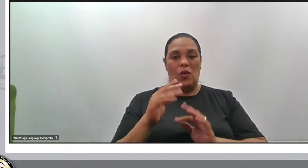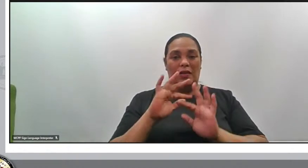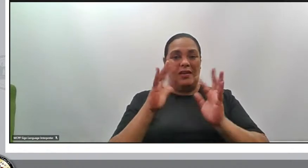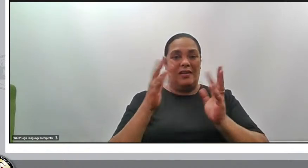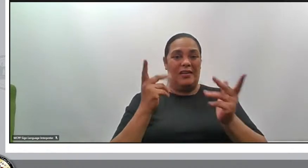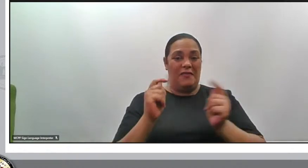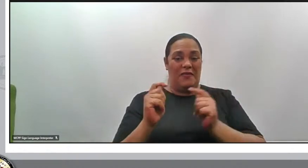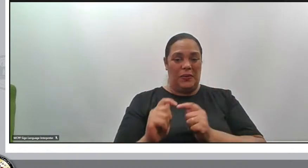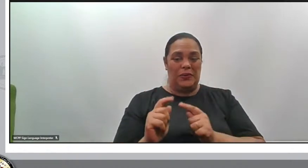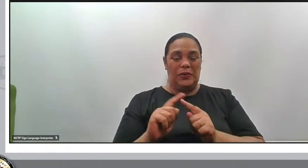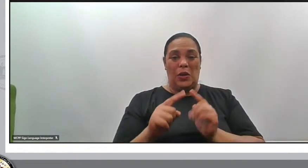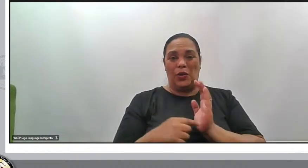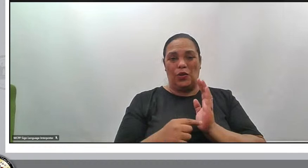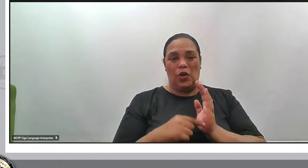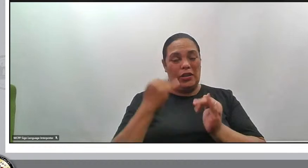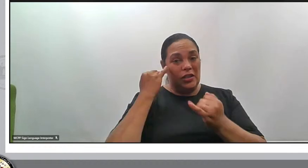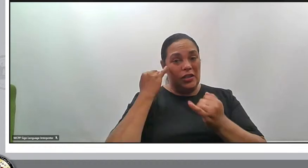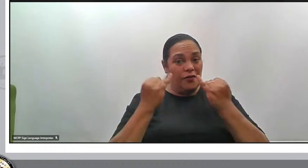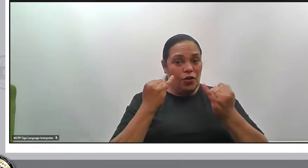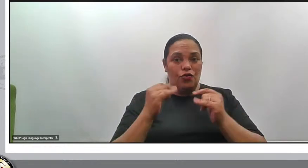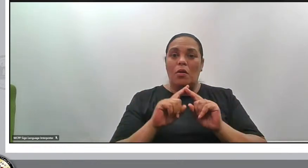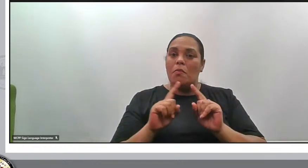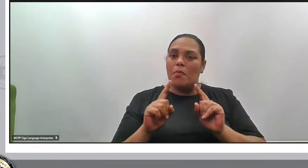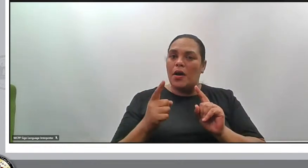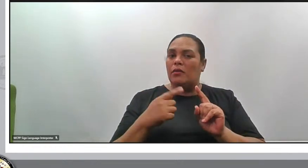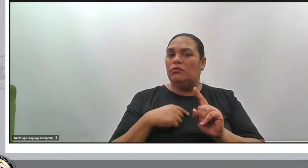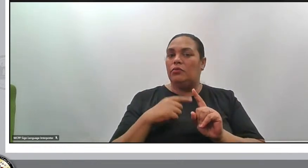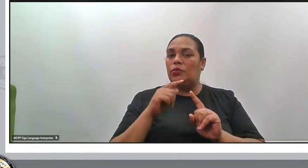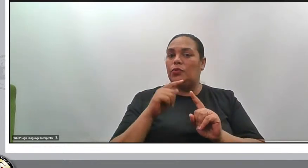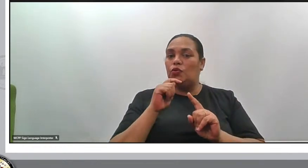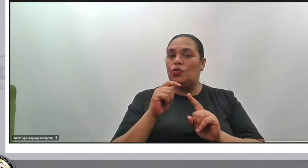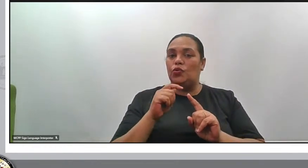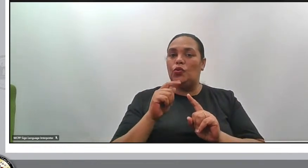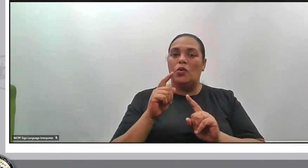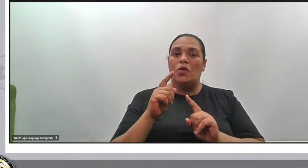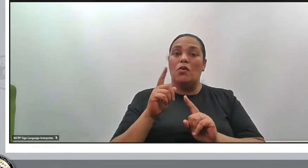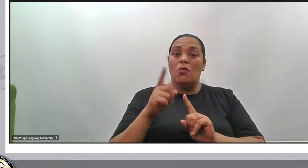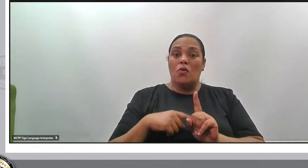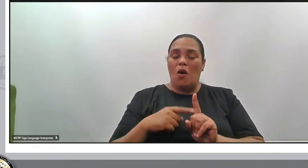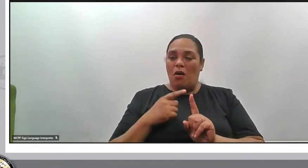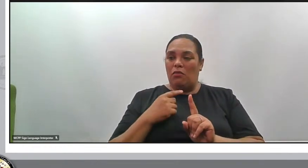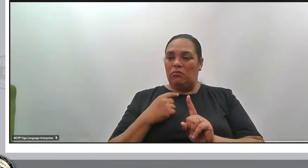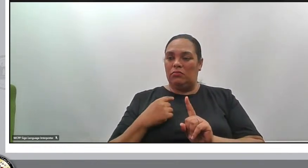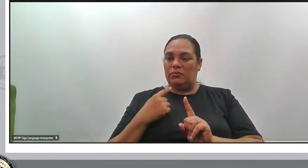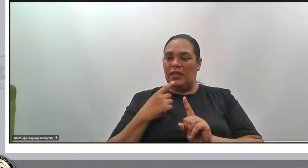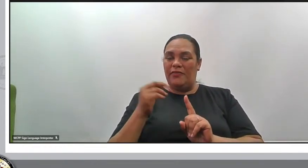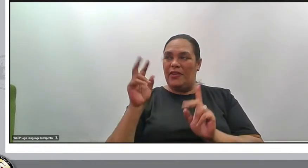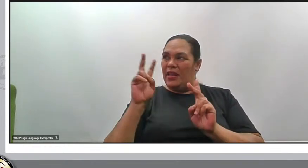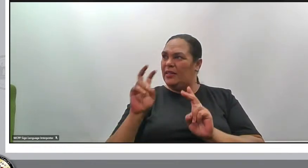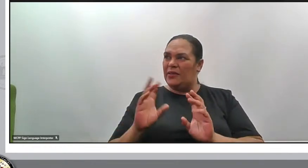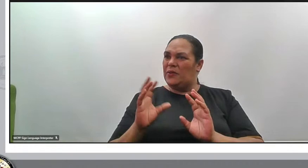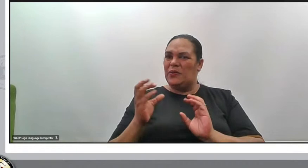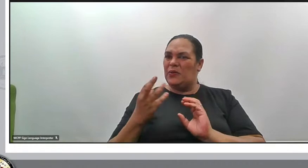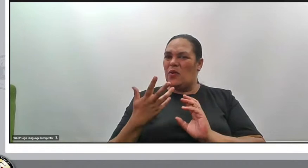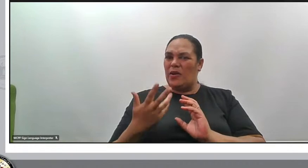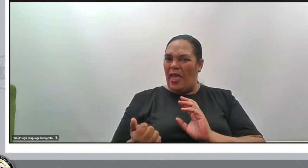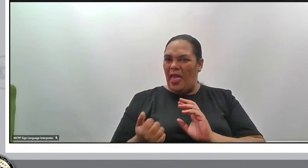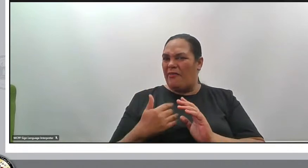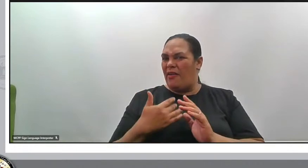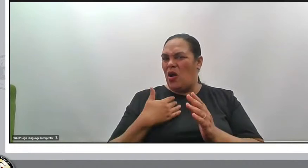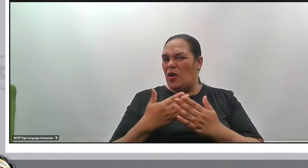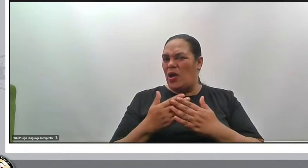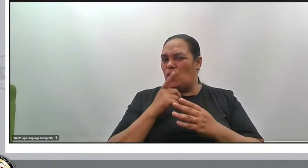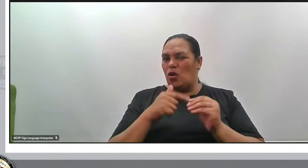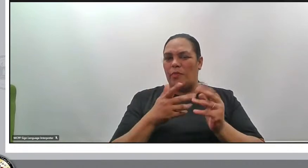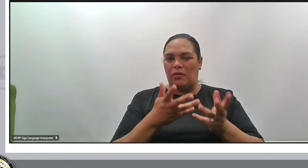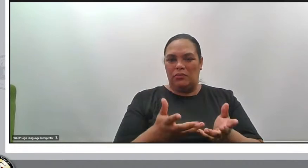the technology interventions, but we can't really talk fourth industrial revolution if we have no electricity. So I'd